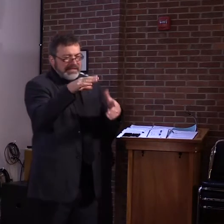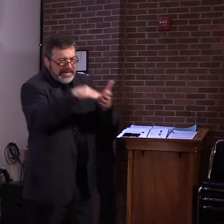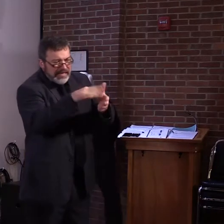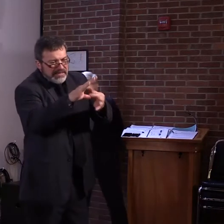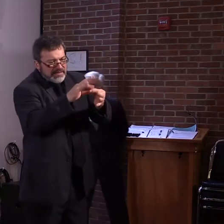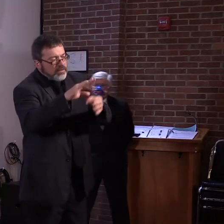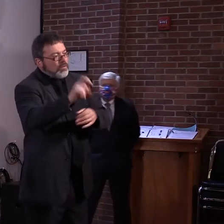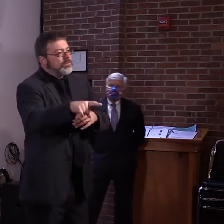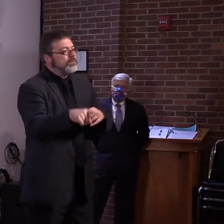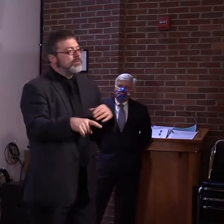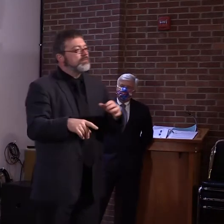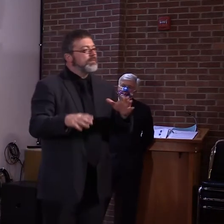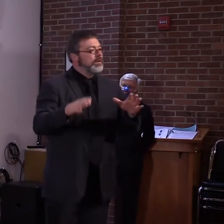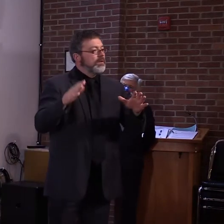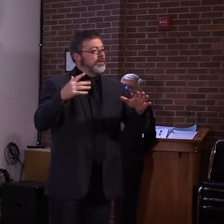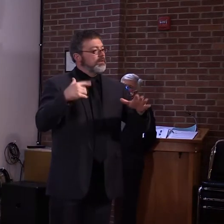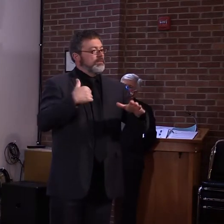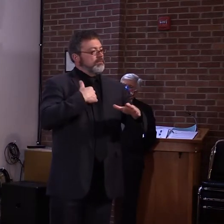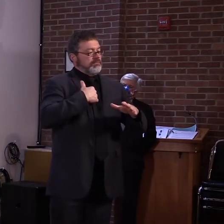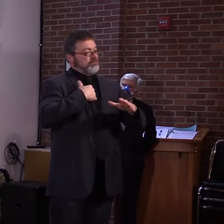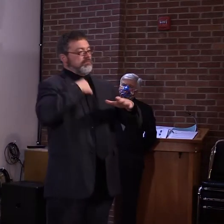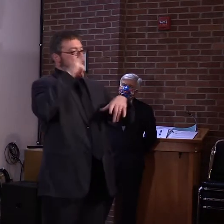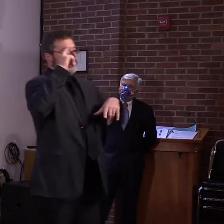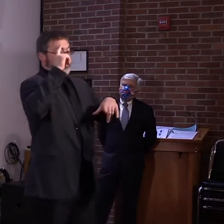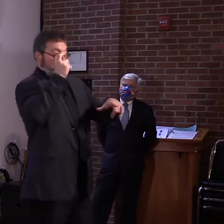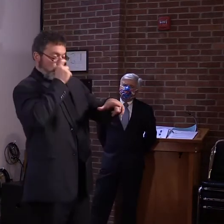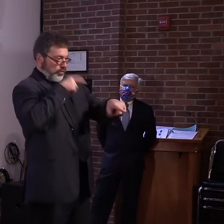get confused there for a minute.